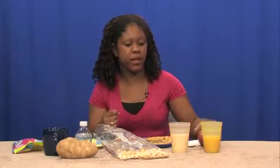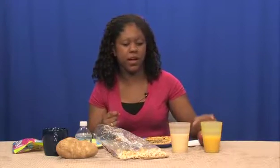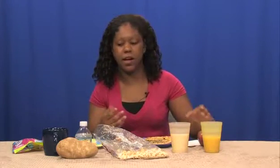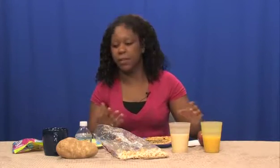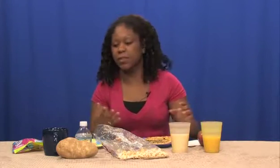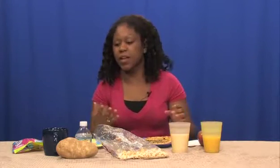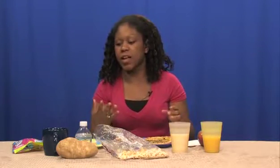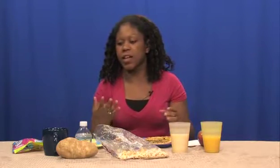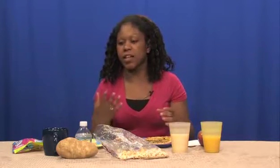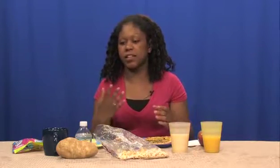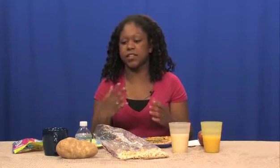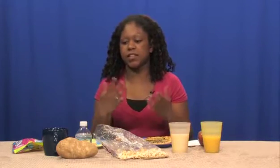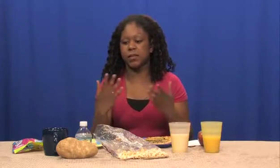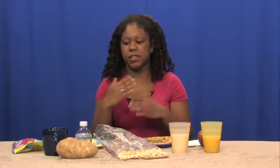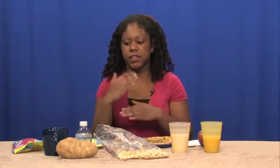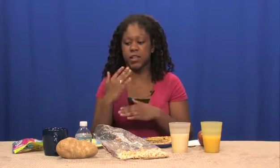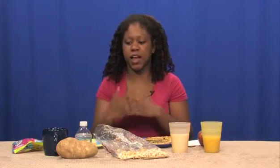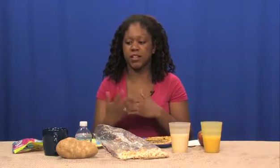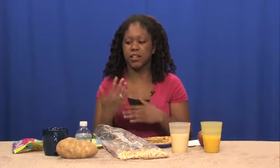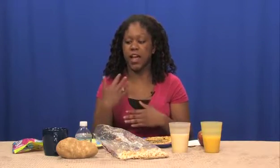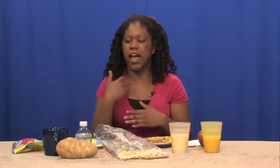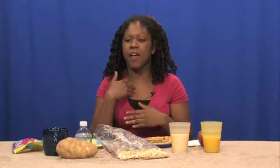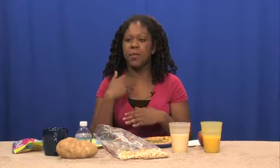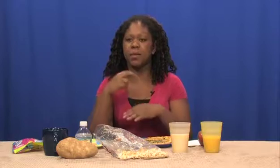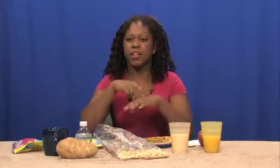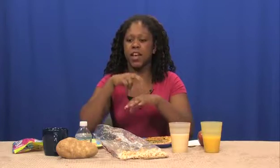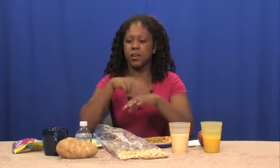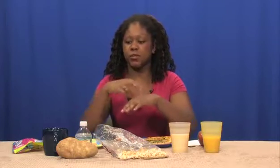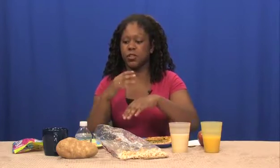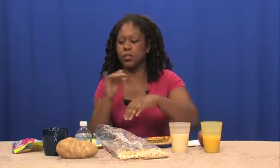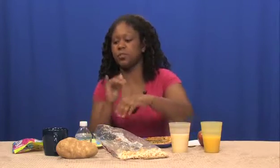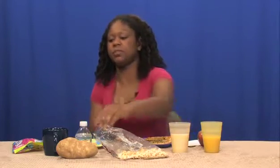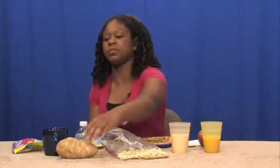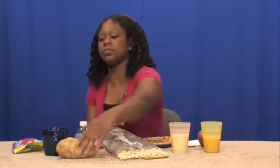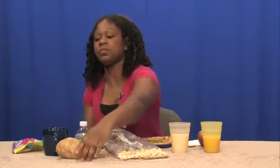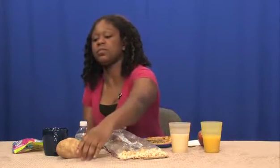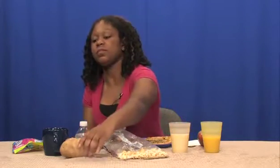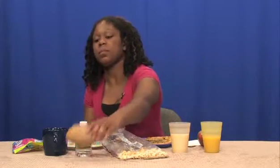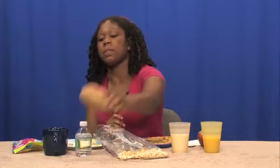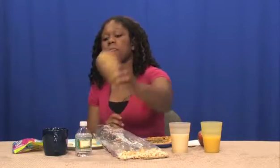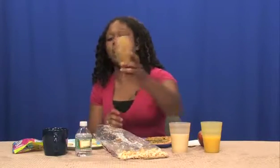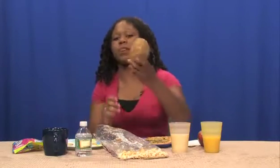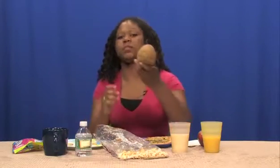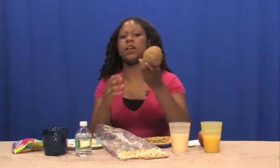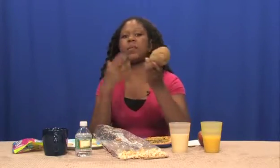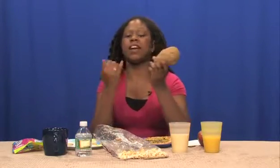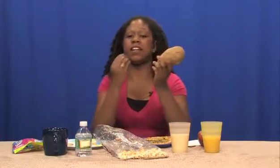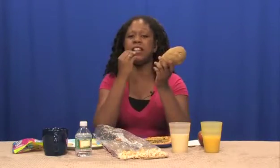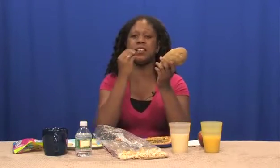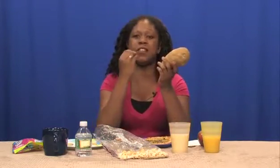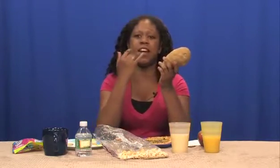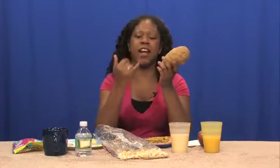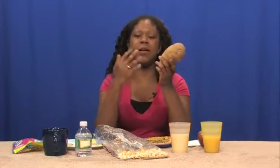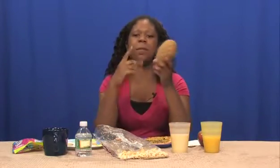Okay. Let's see what's next. I have a potato too. I'm not gonna eat this right now,